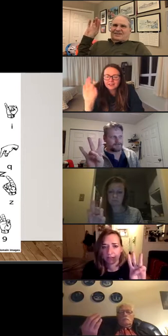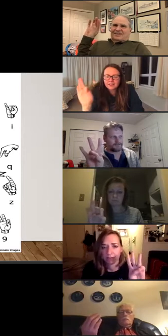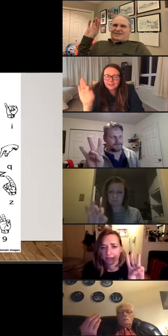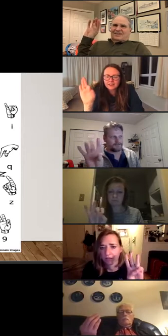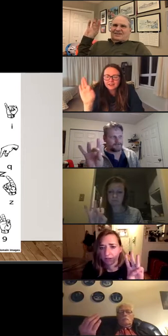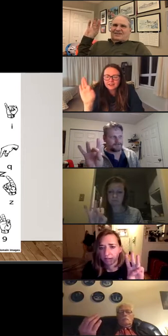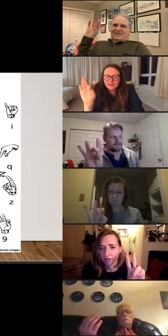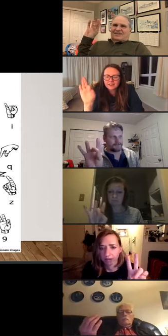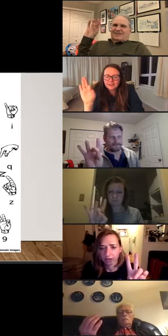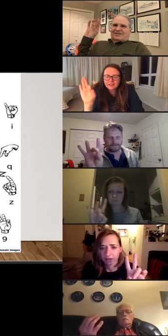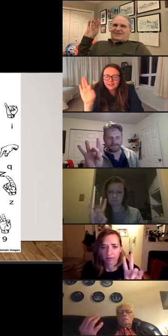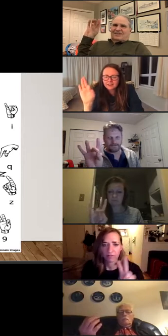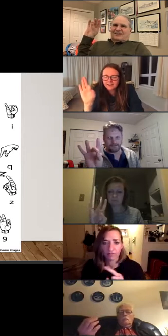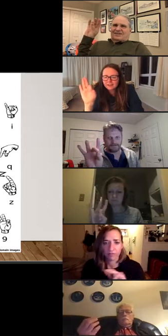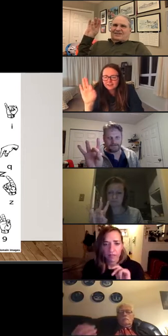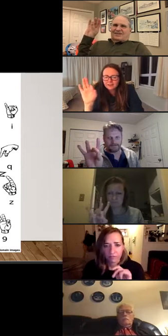7. 8.